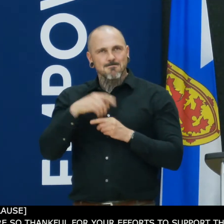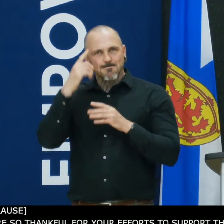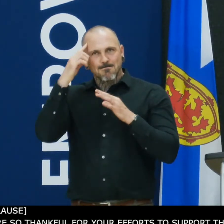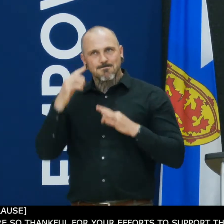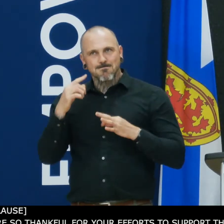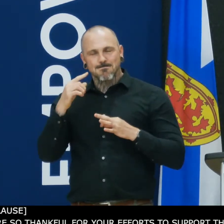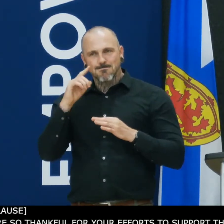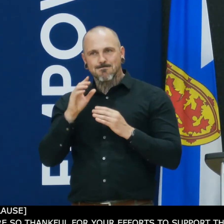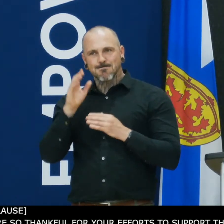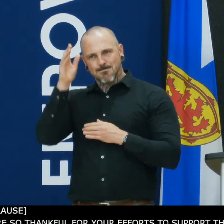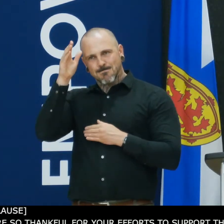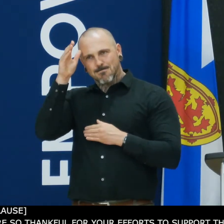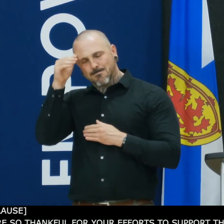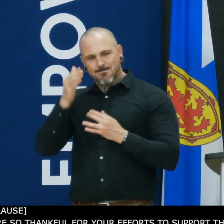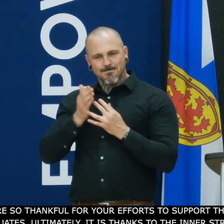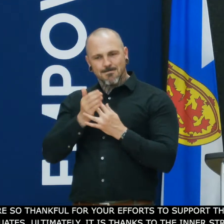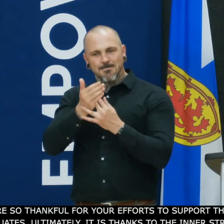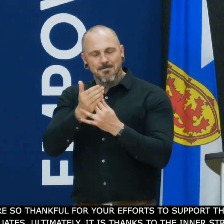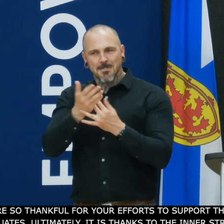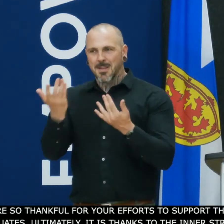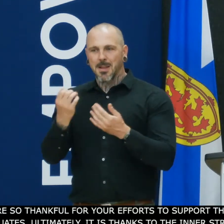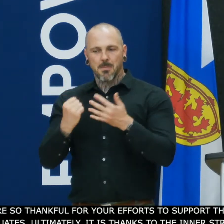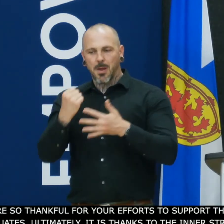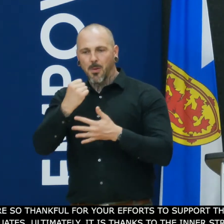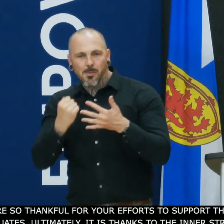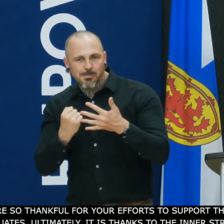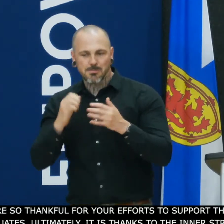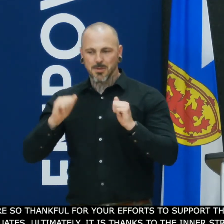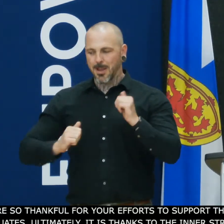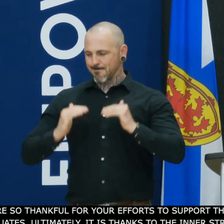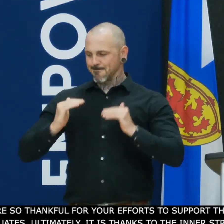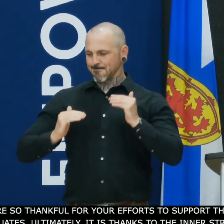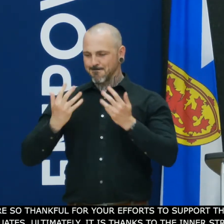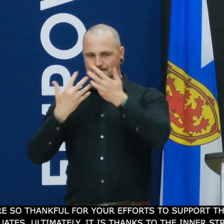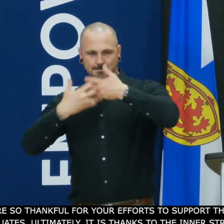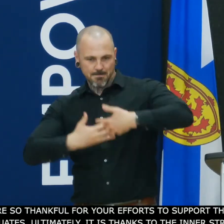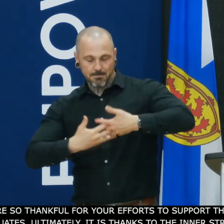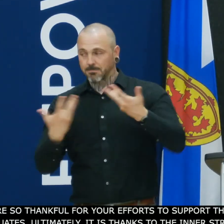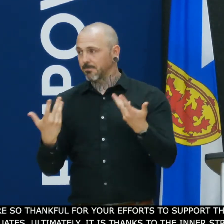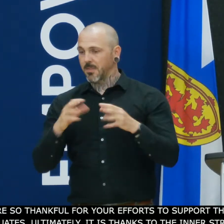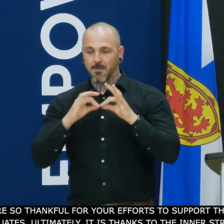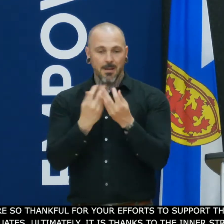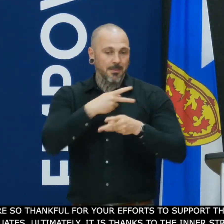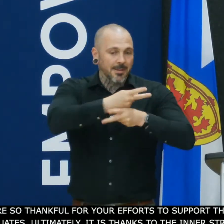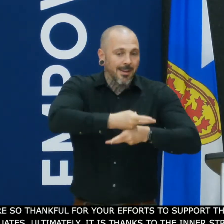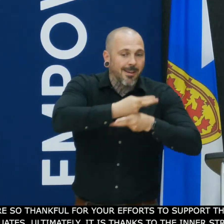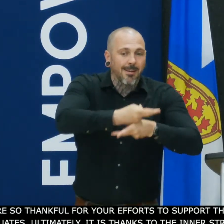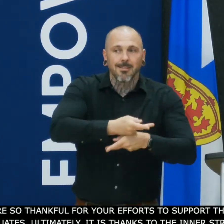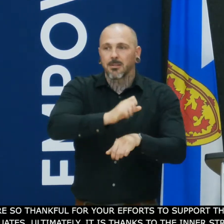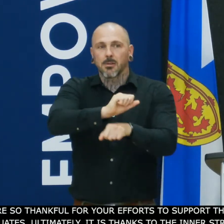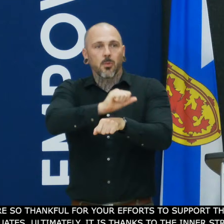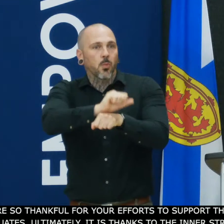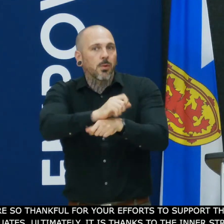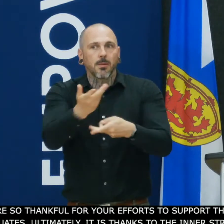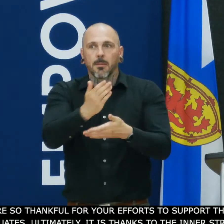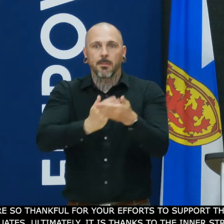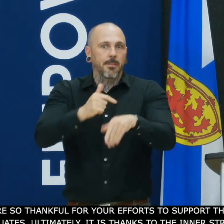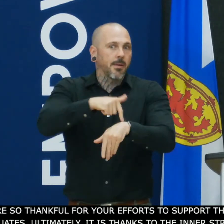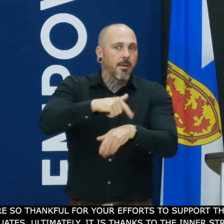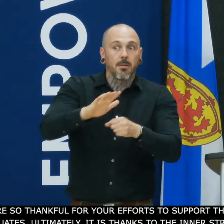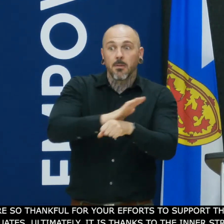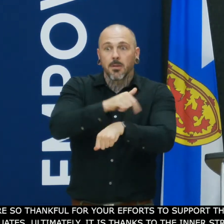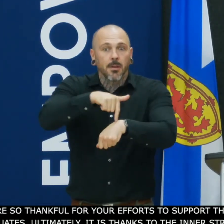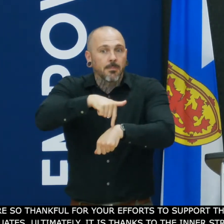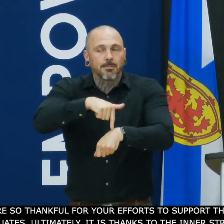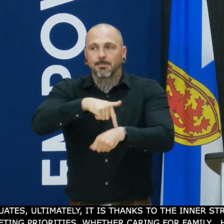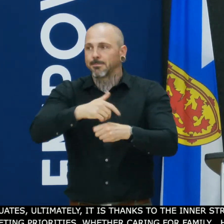competing priorities, whether caring for family, holding down a job, lengthy travel time, or health challenges,